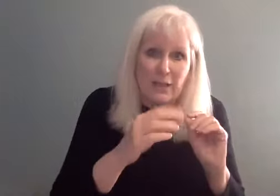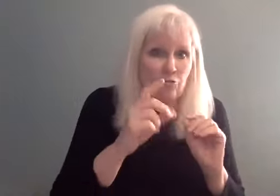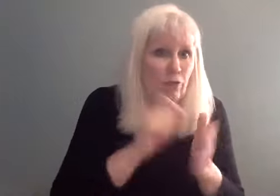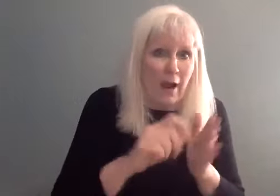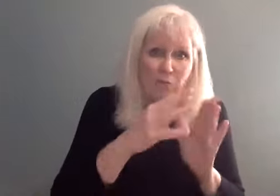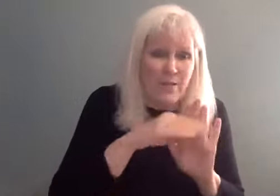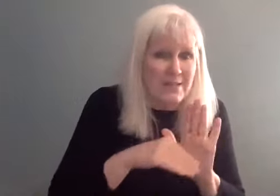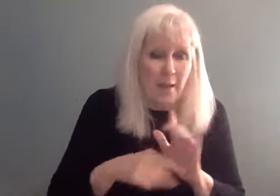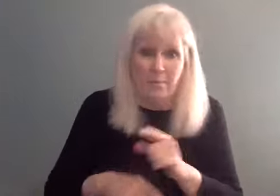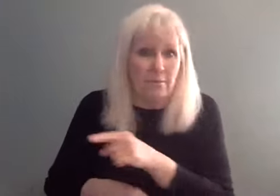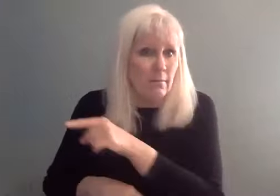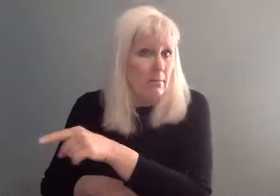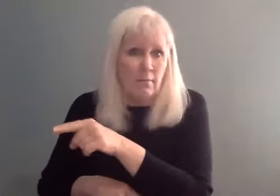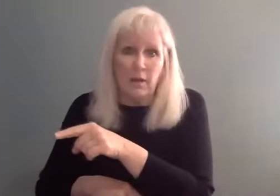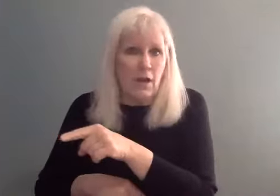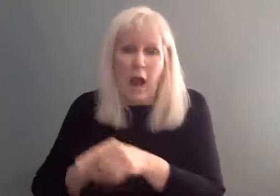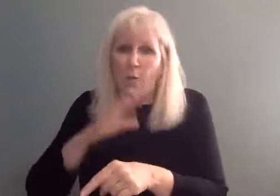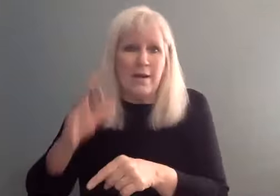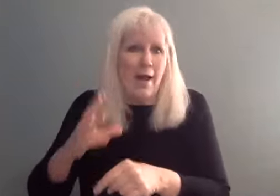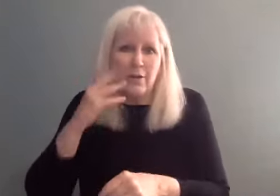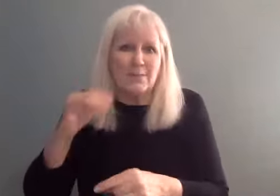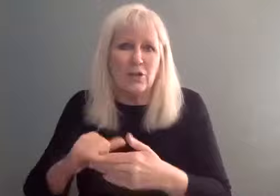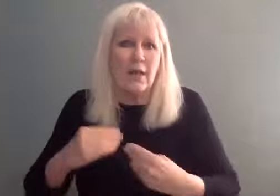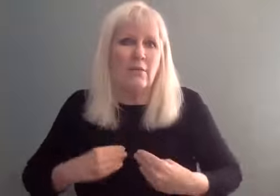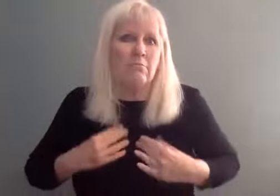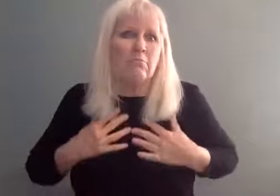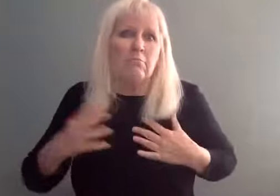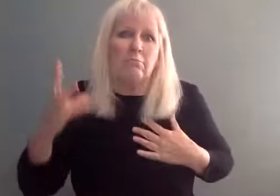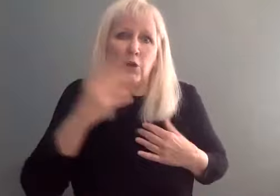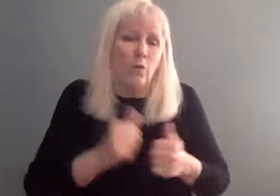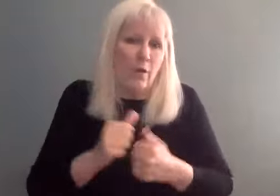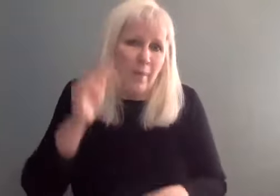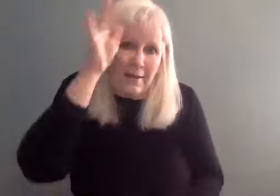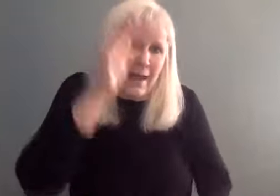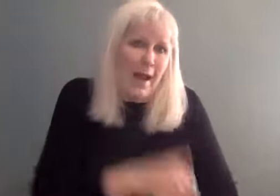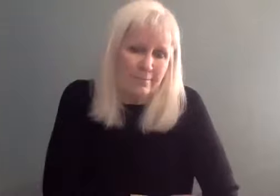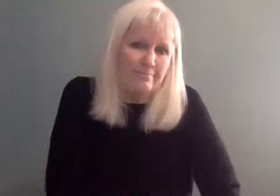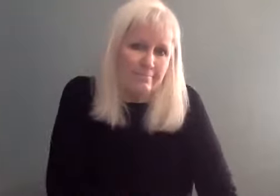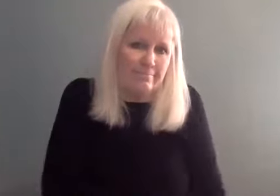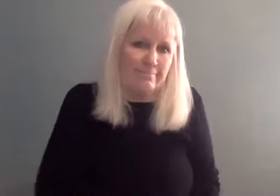they were swinging like a little 6-year-old girl. We were on new footing together. Thank you, God.